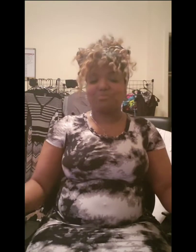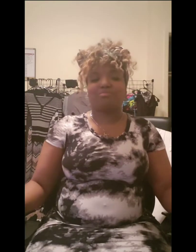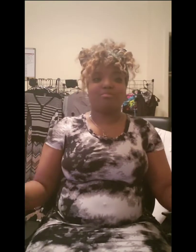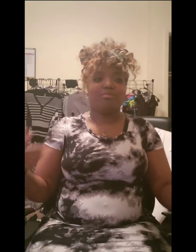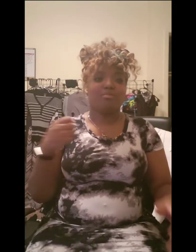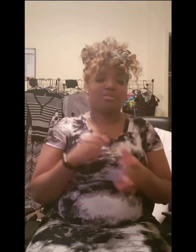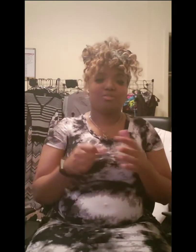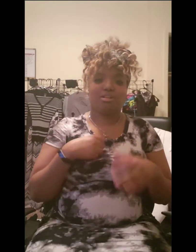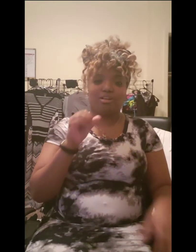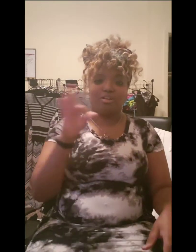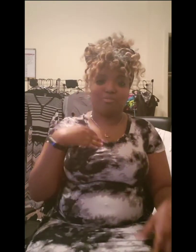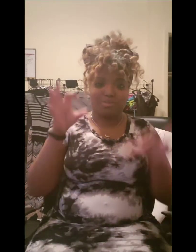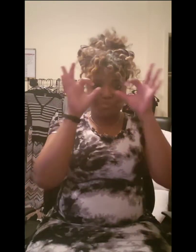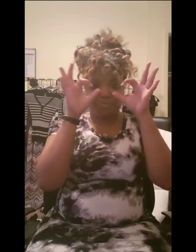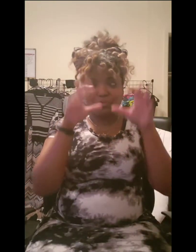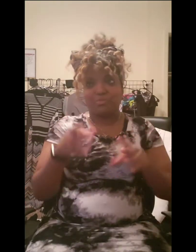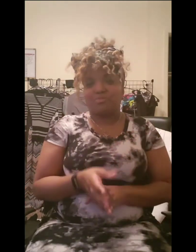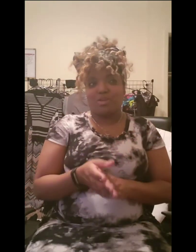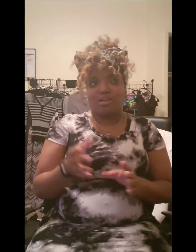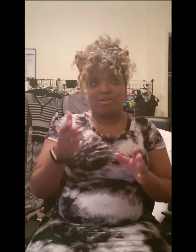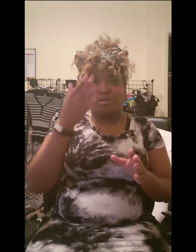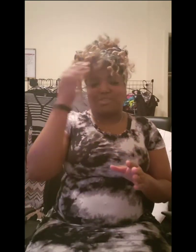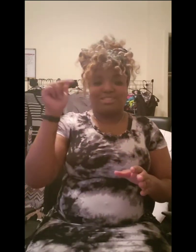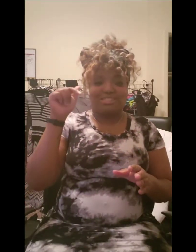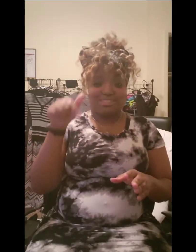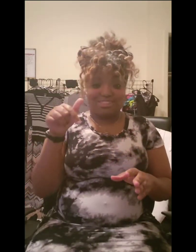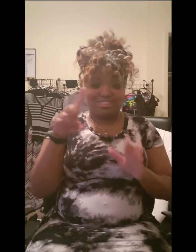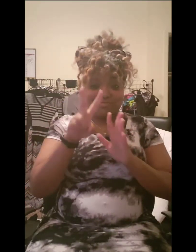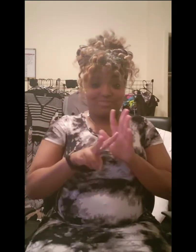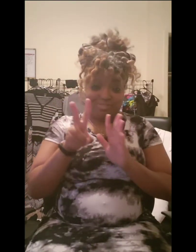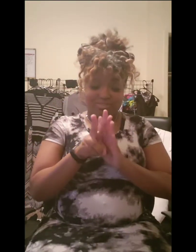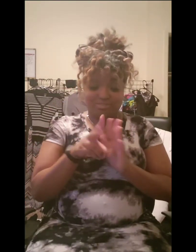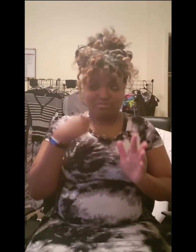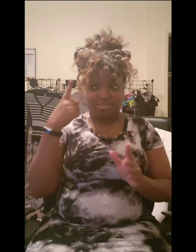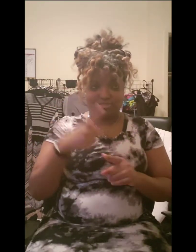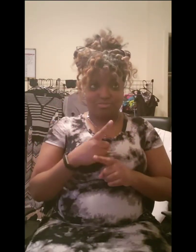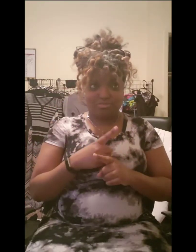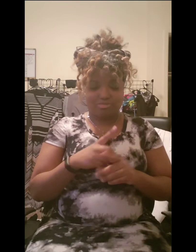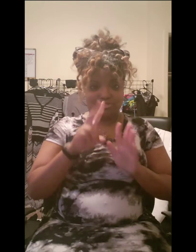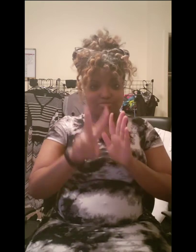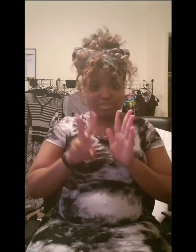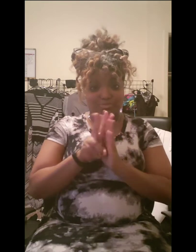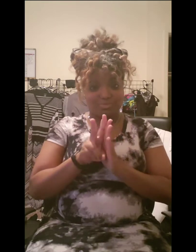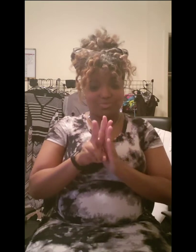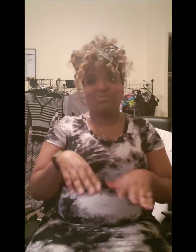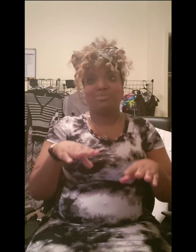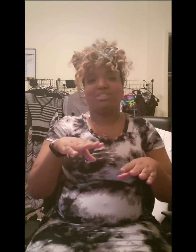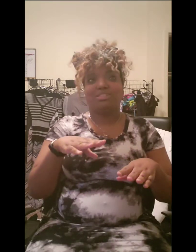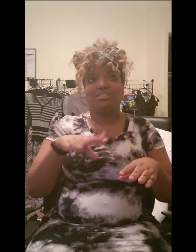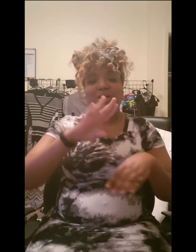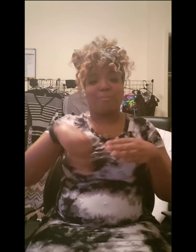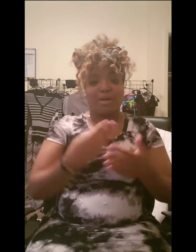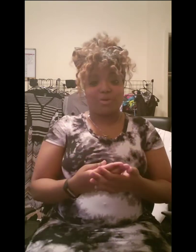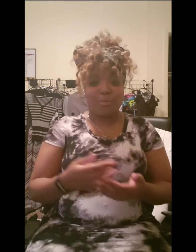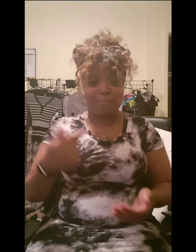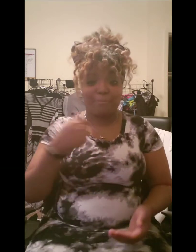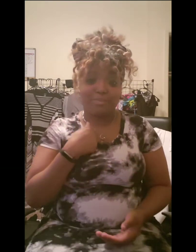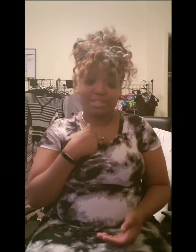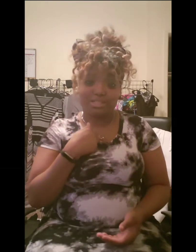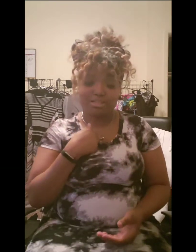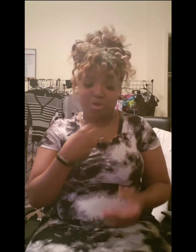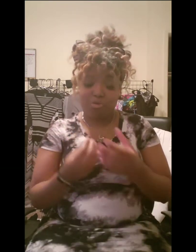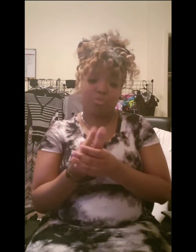guys, and welcome back. I decided to take off my glasses and put on my contacts because it seemed very fitting for this